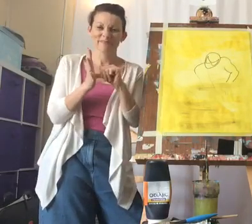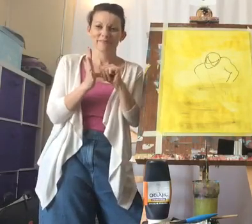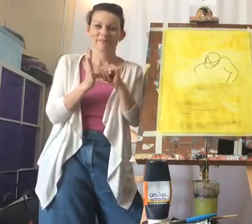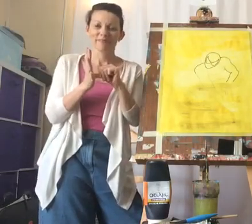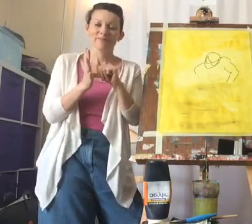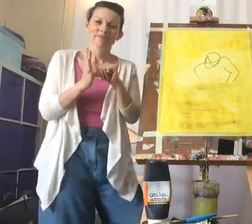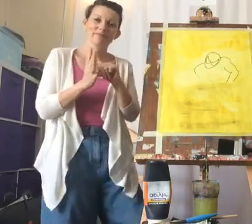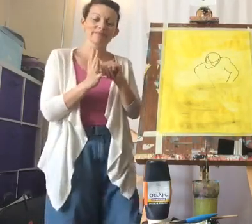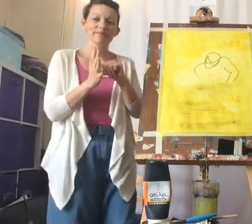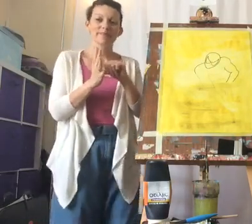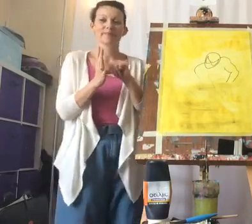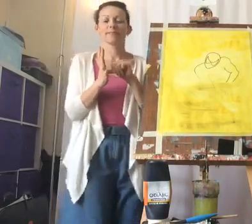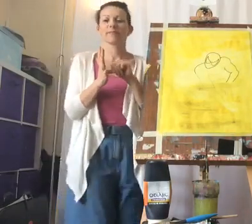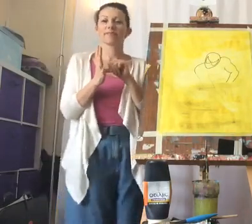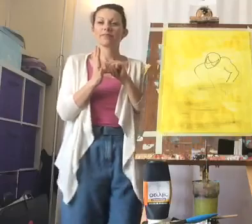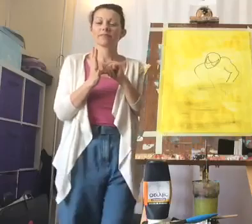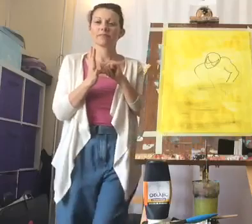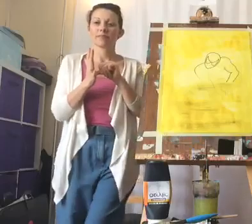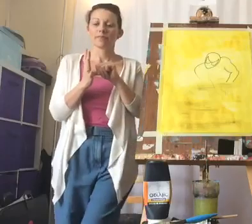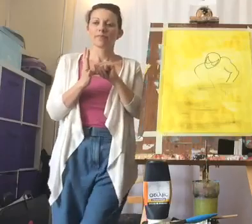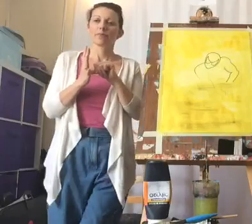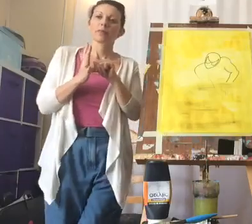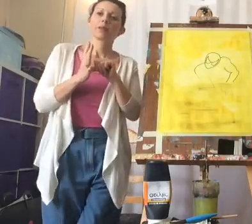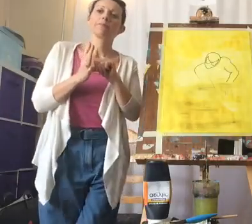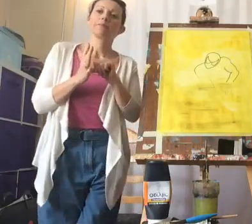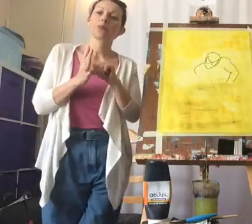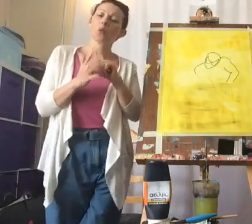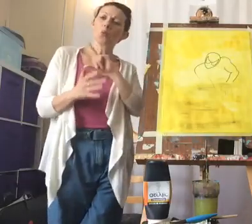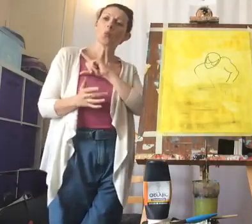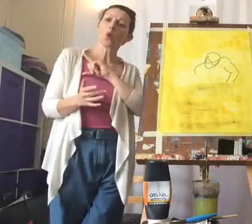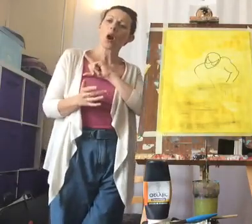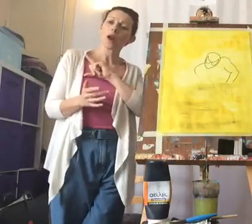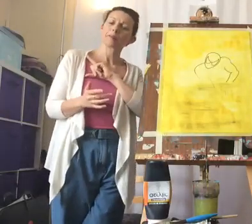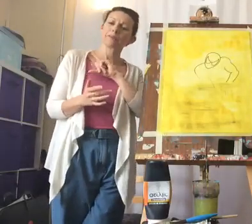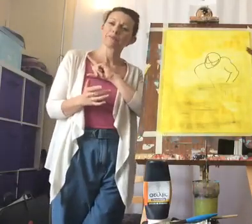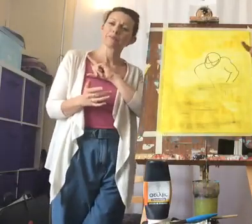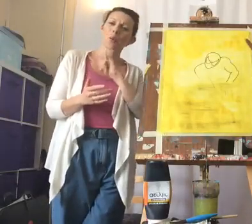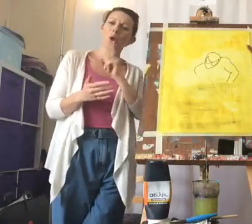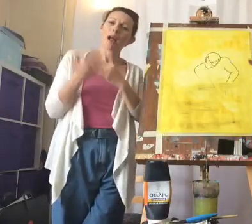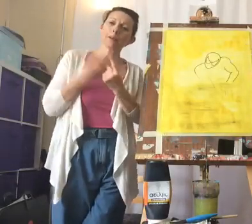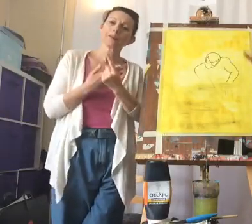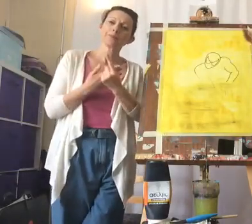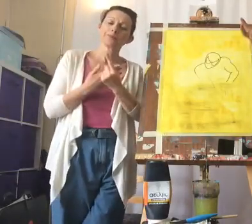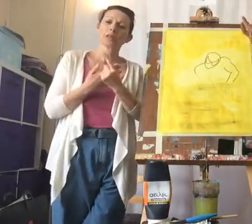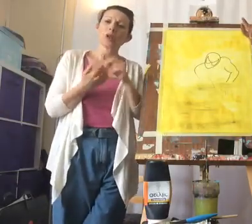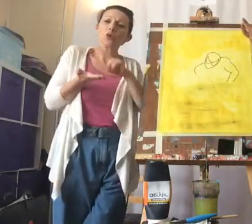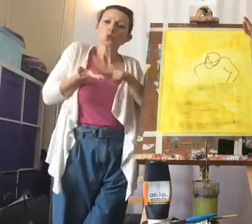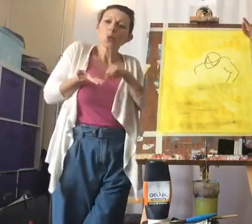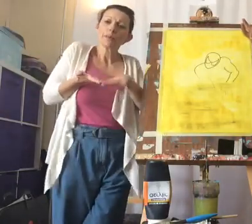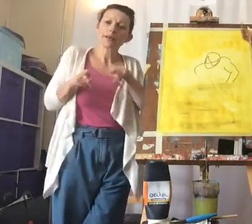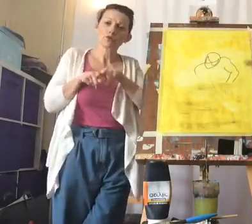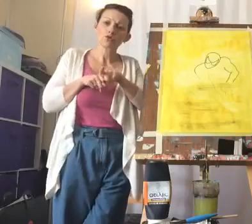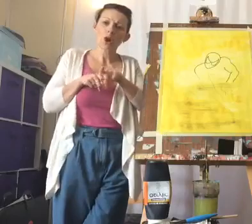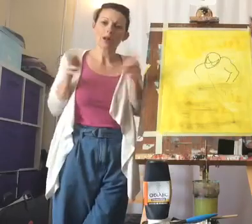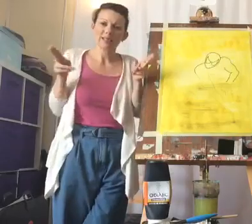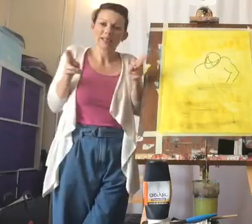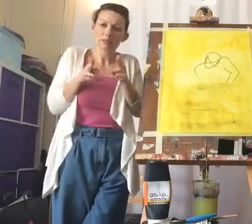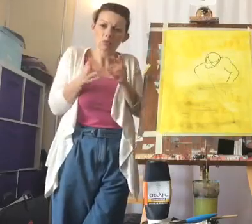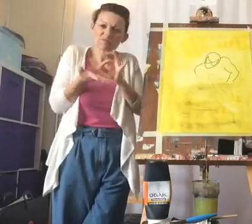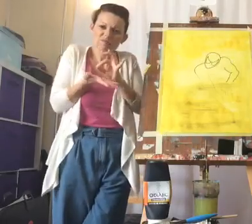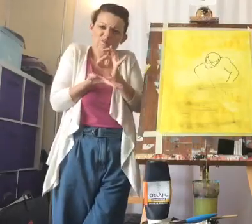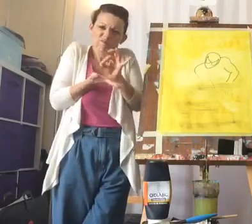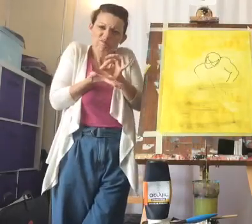if you do, when you have trouble with hands, you tend to do them too tiny, do them really small. But I just tend to